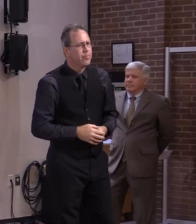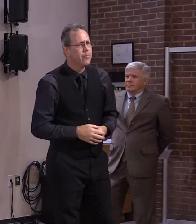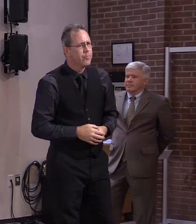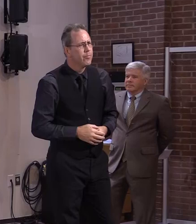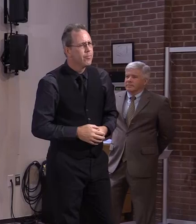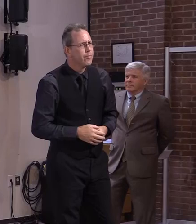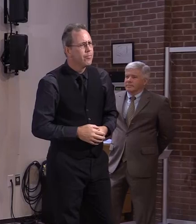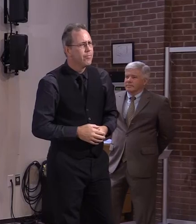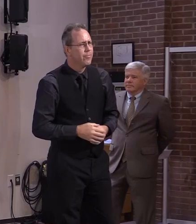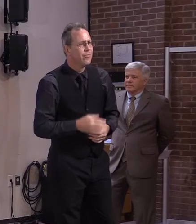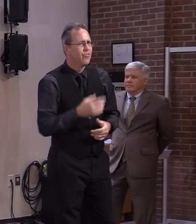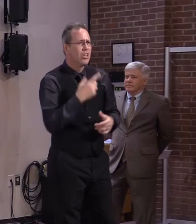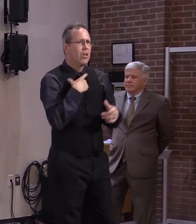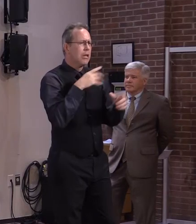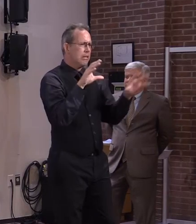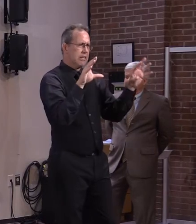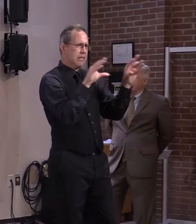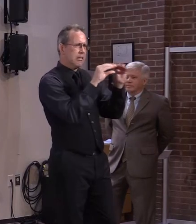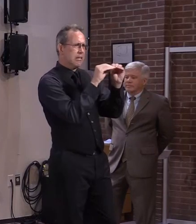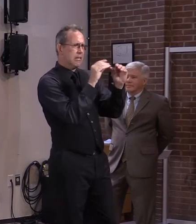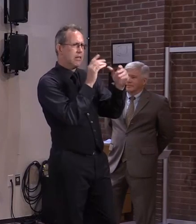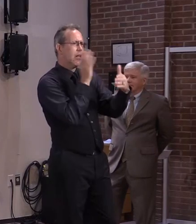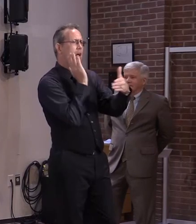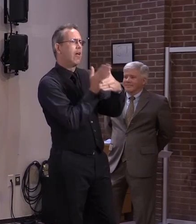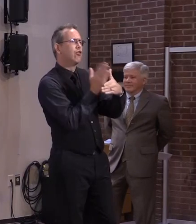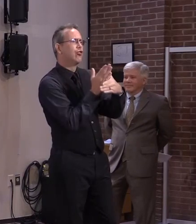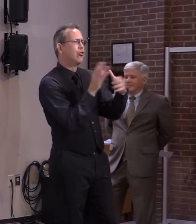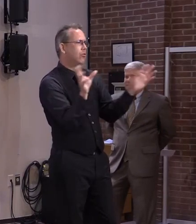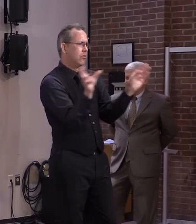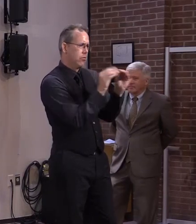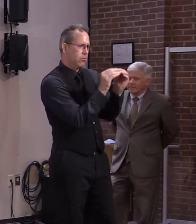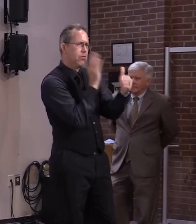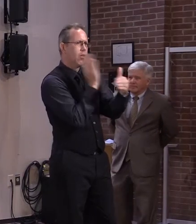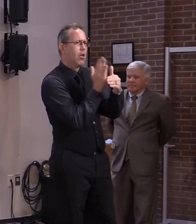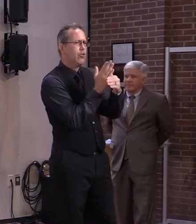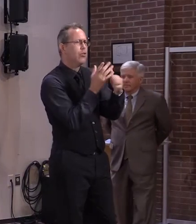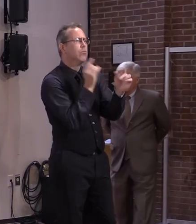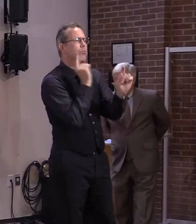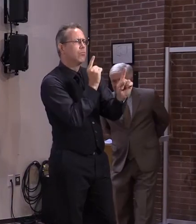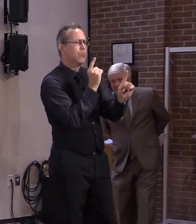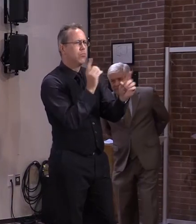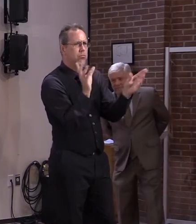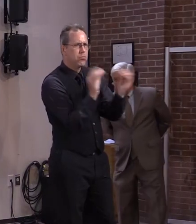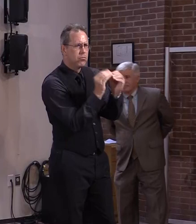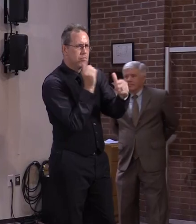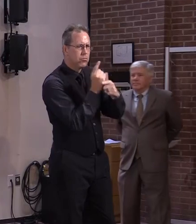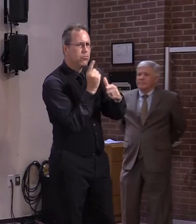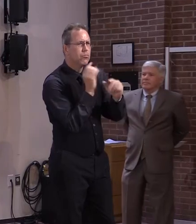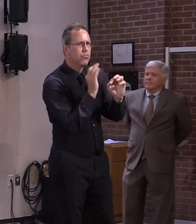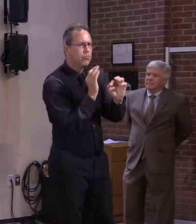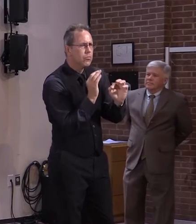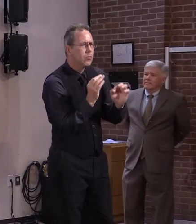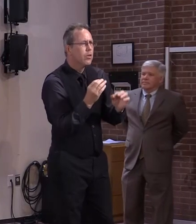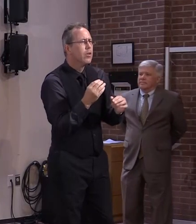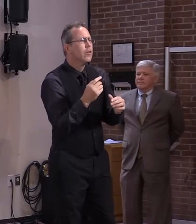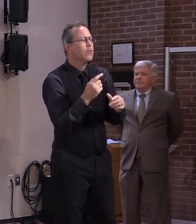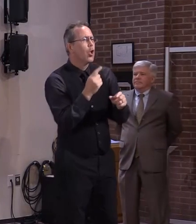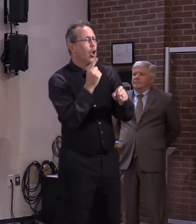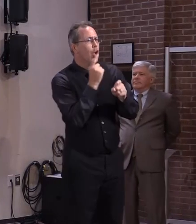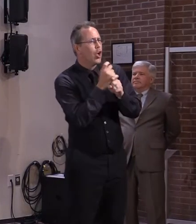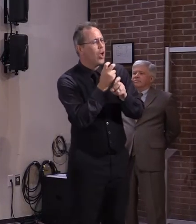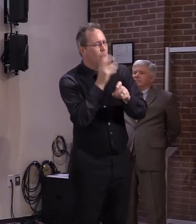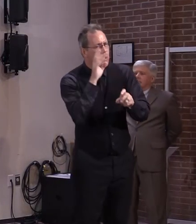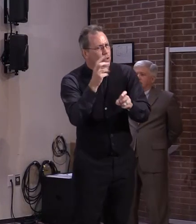which makes our projections at this point in time a little problematic, to be honest with you. So.